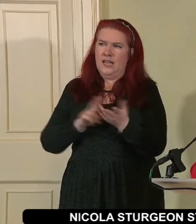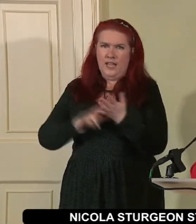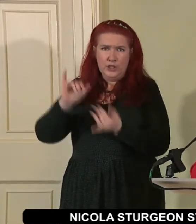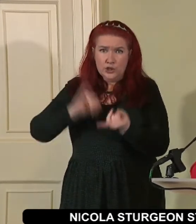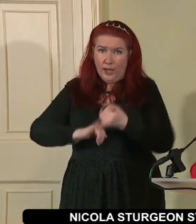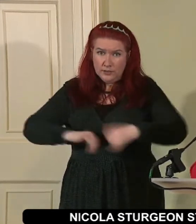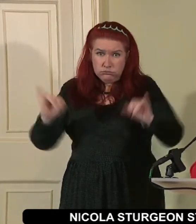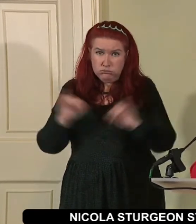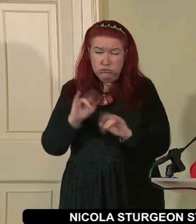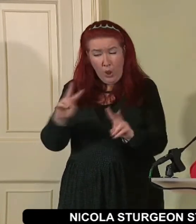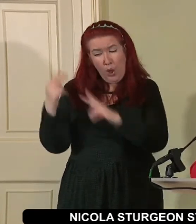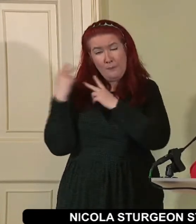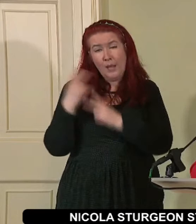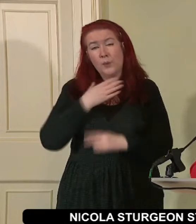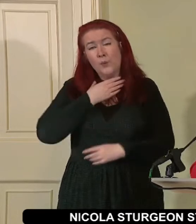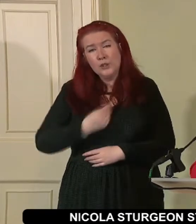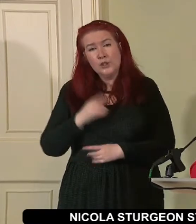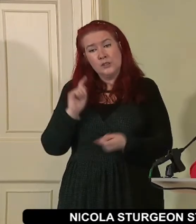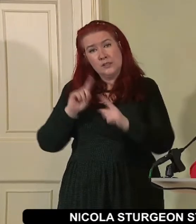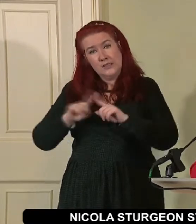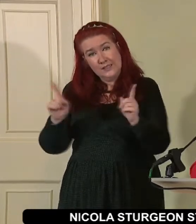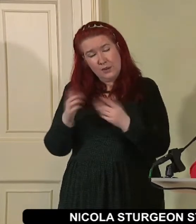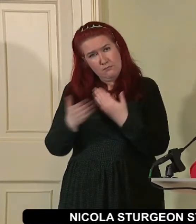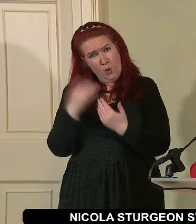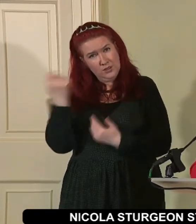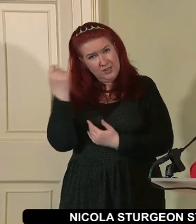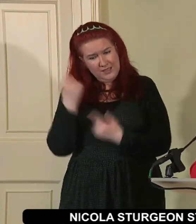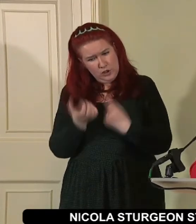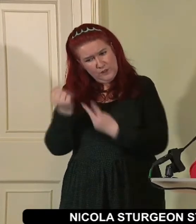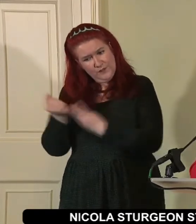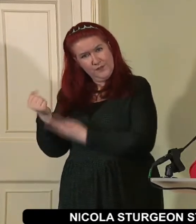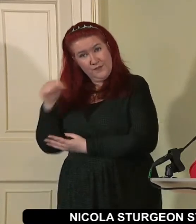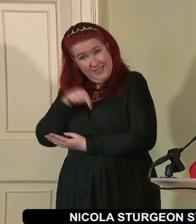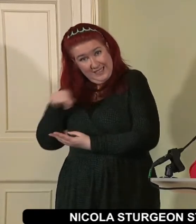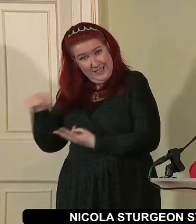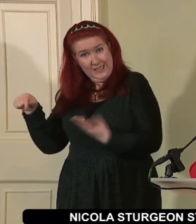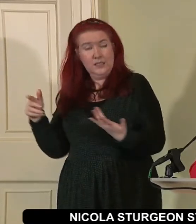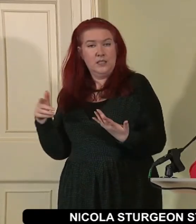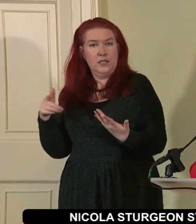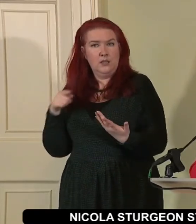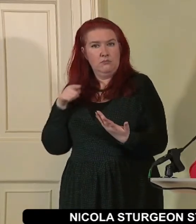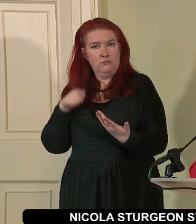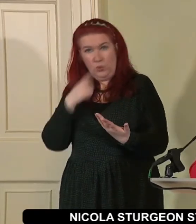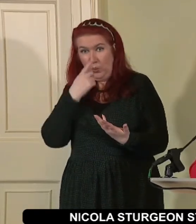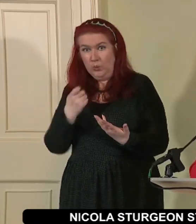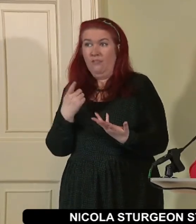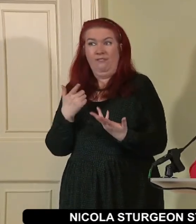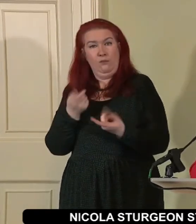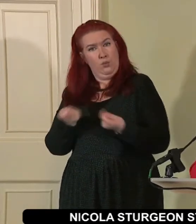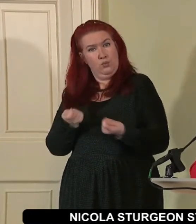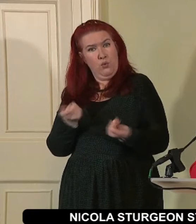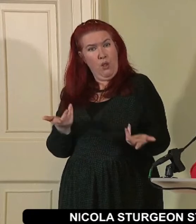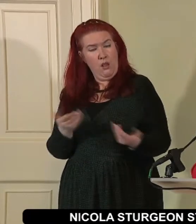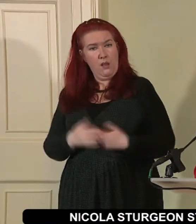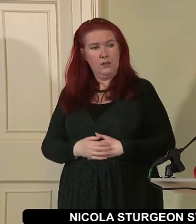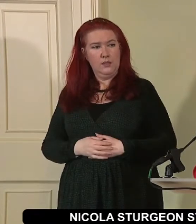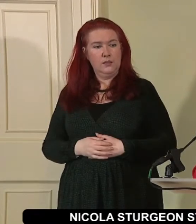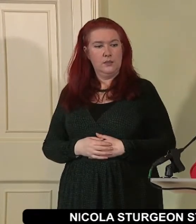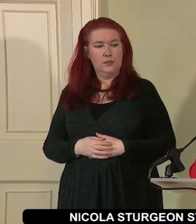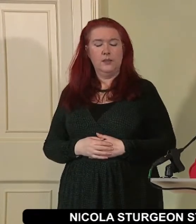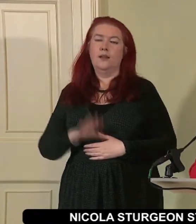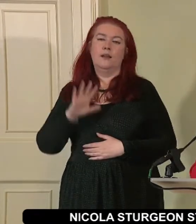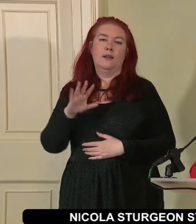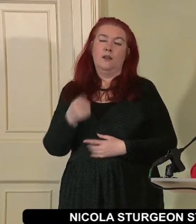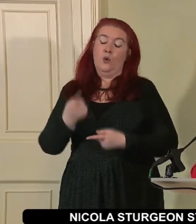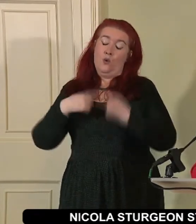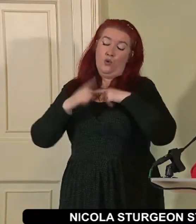wish it were different, that you could have been more successful in those areas in which you've had complete or considerable control? Well, I'll refer back